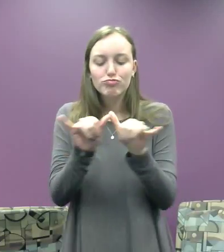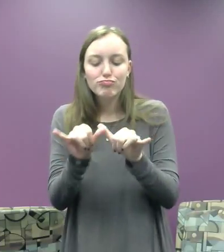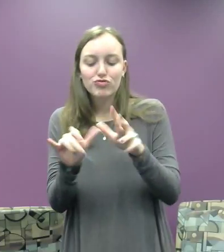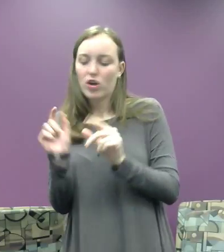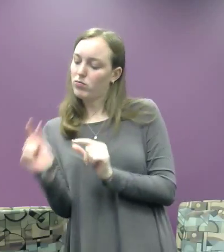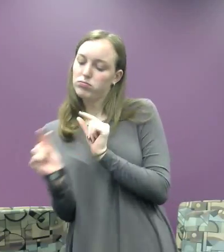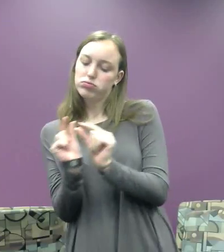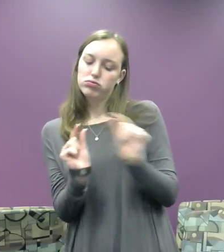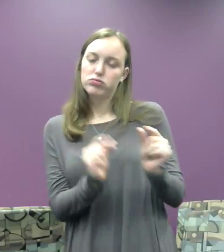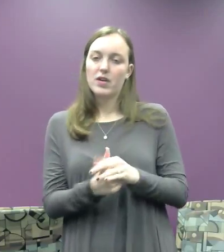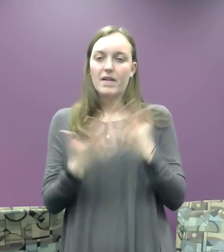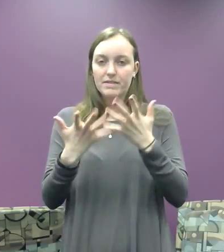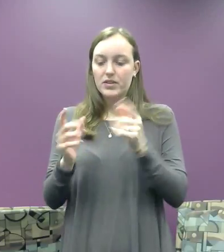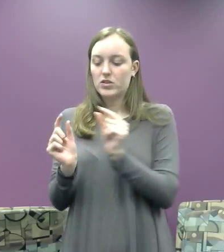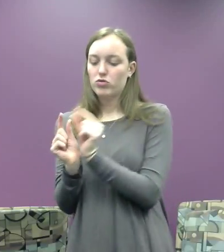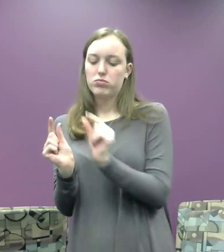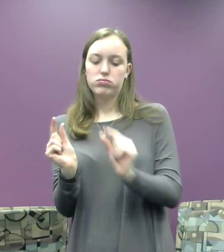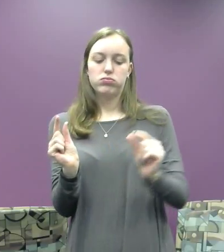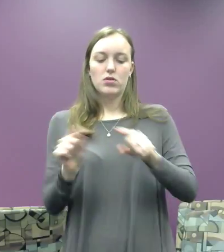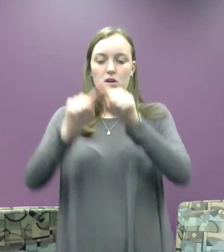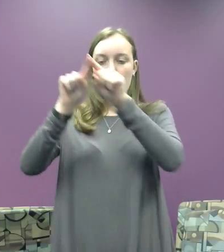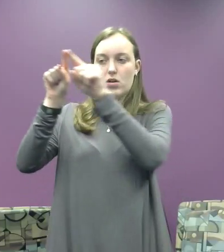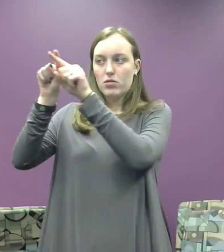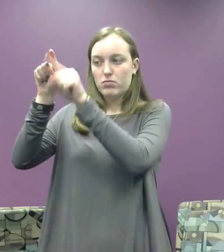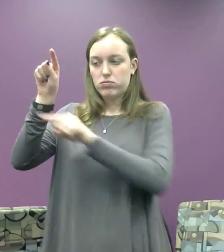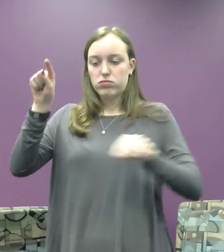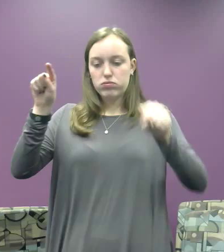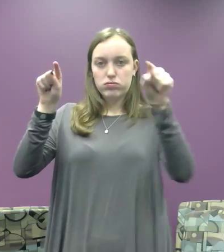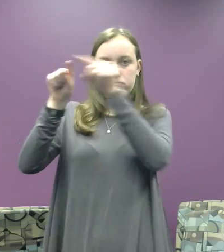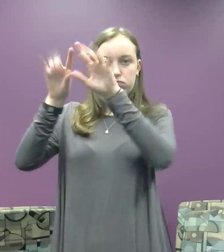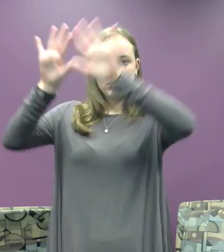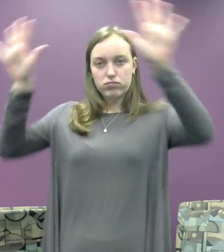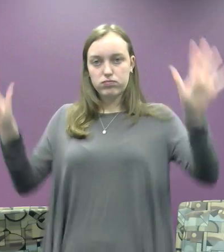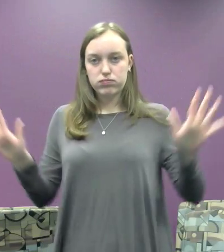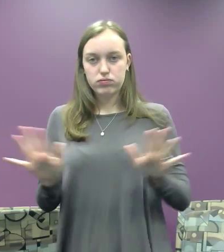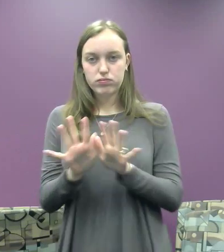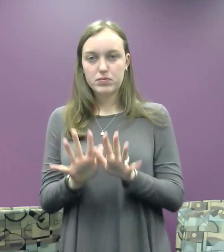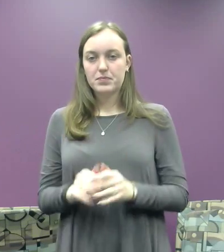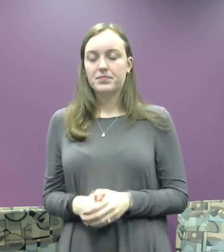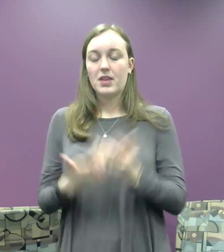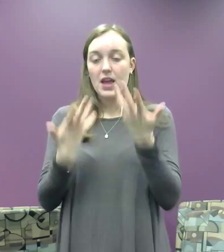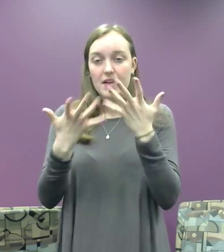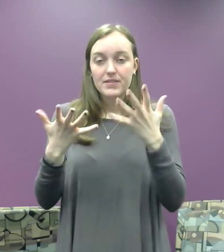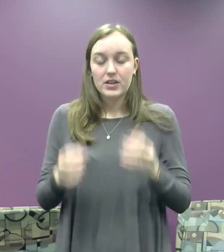segment around the figure to surround it. And when you count the number of segments, that is the